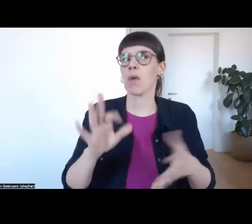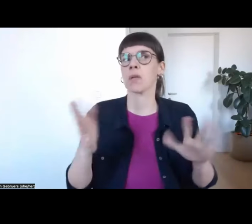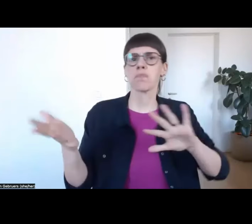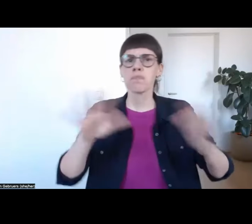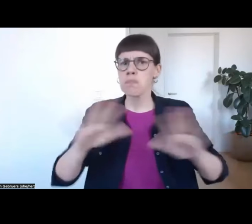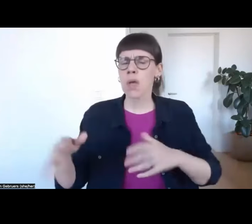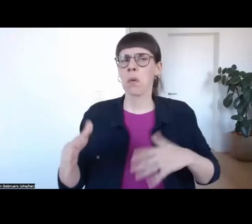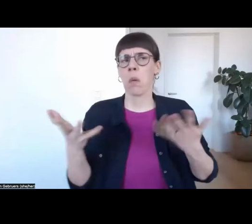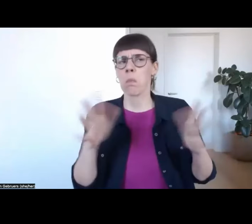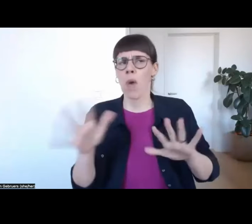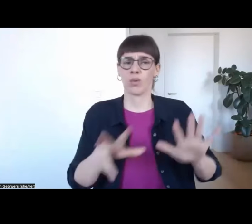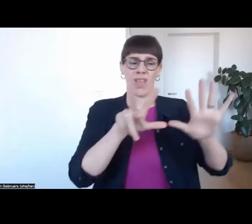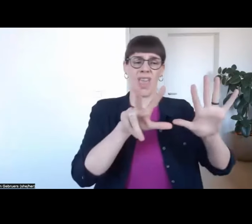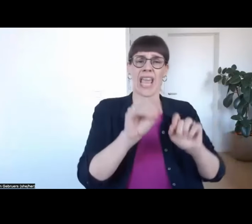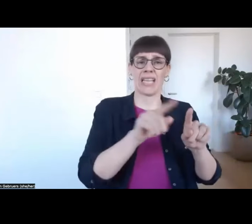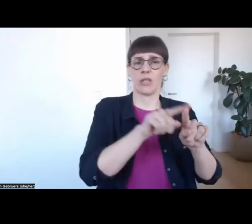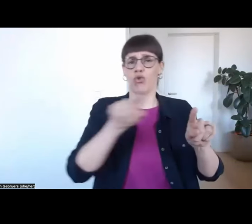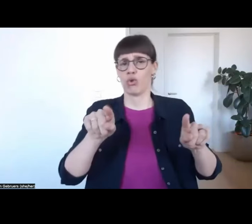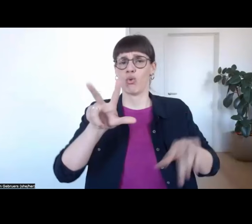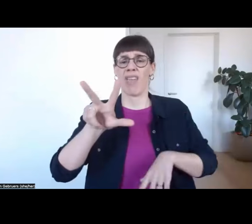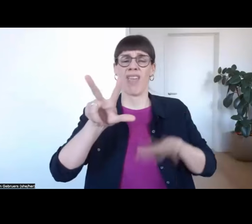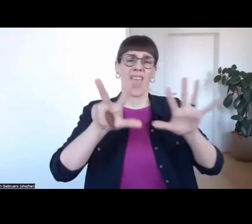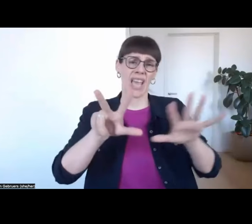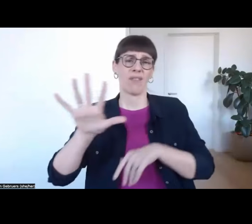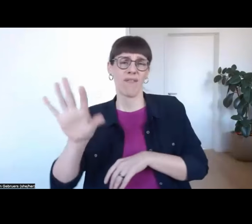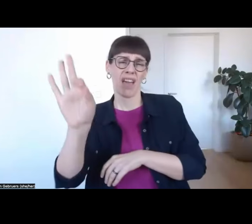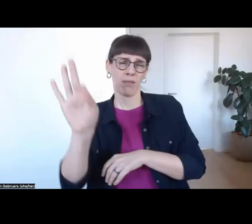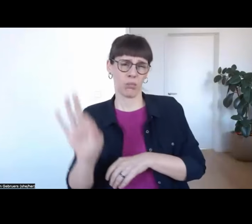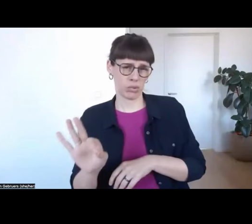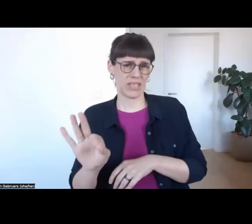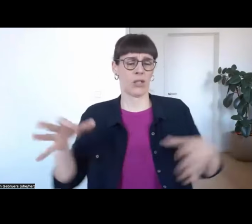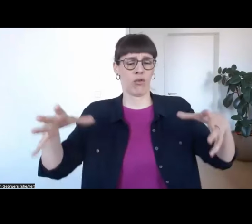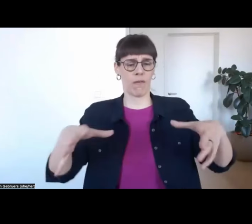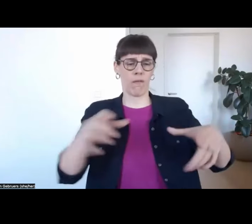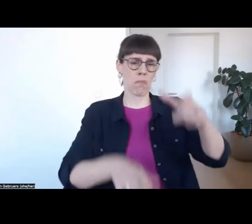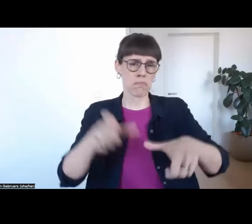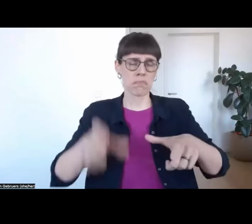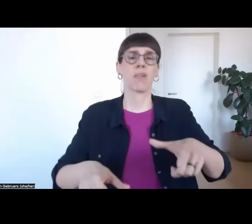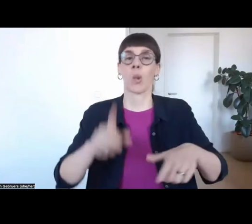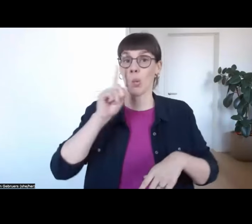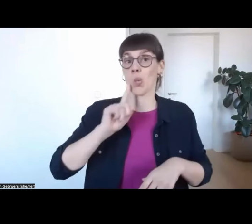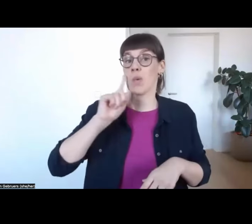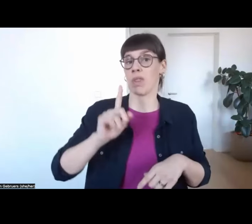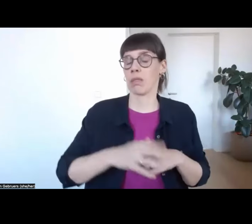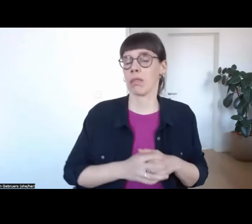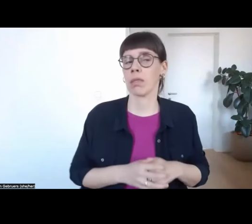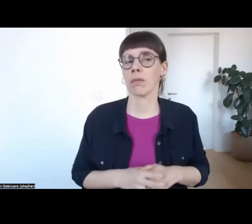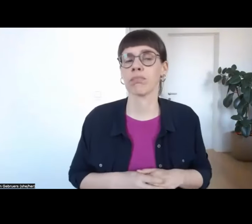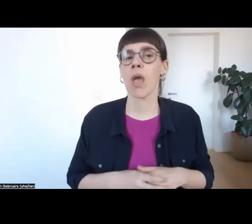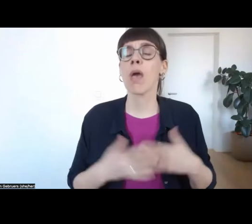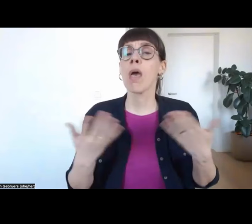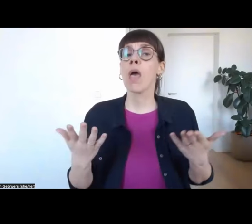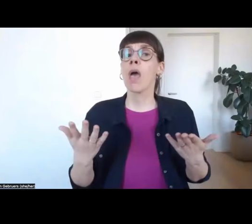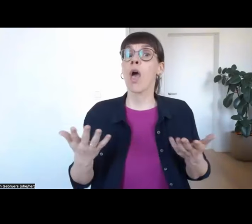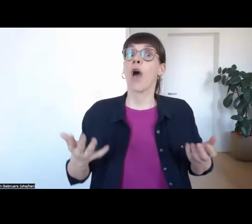You can see that there's different research findings, but about 80 to 85% of the profession